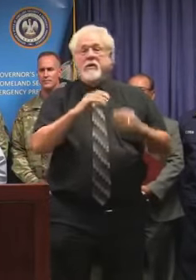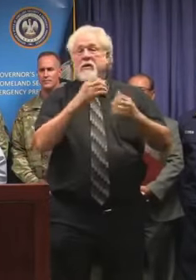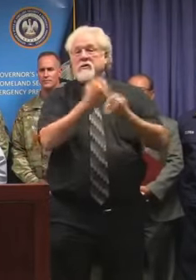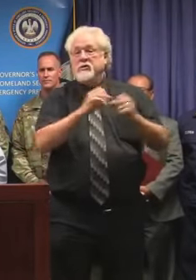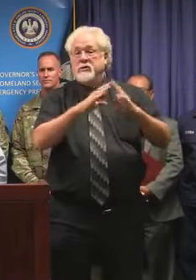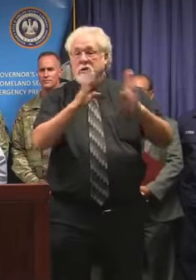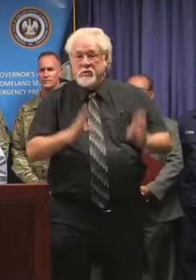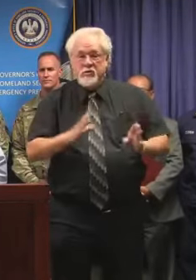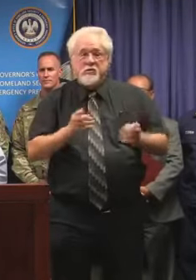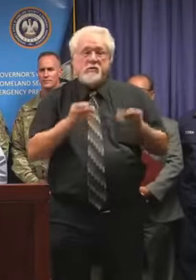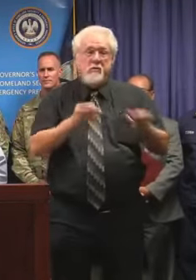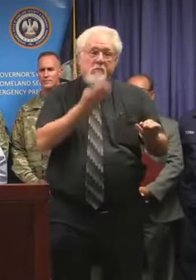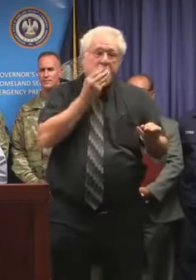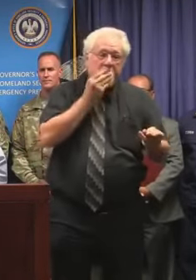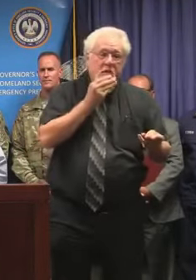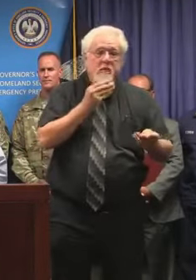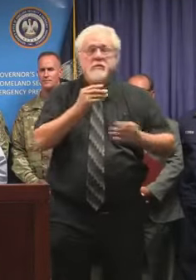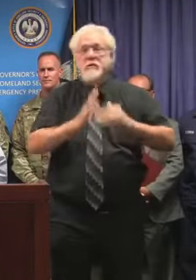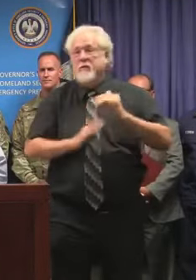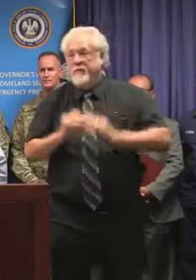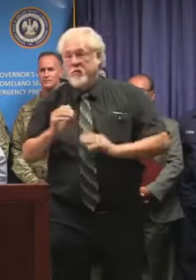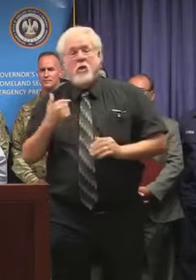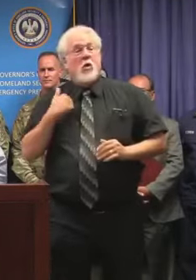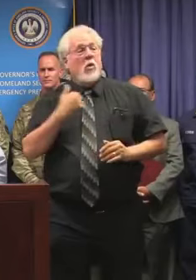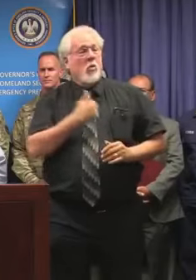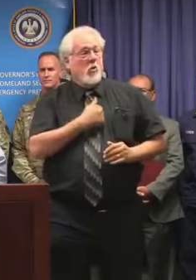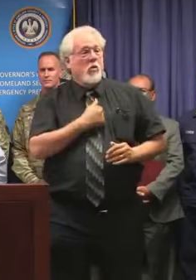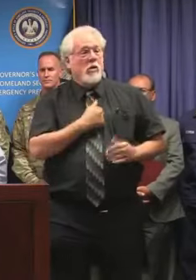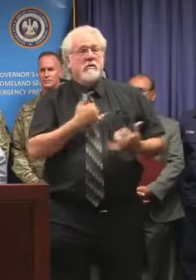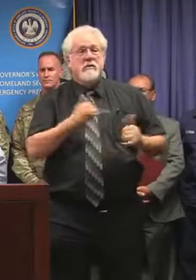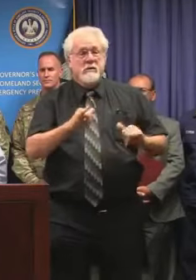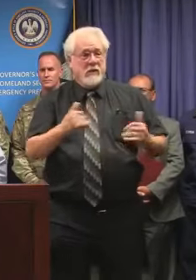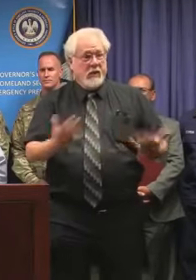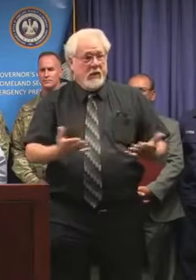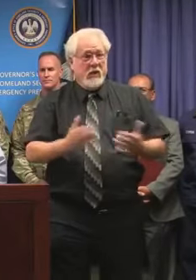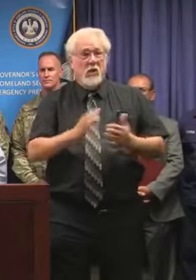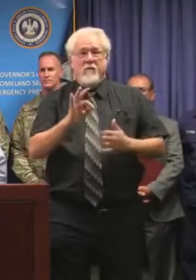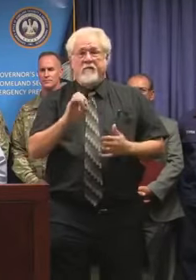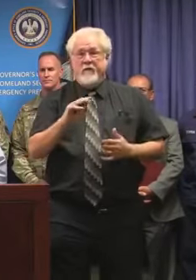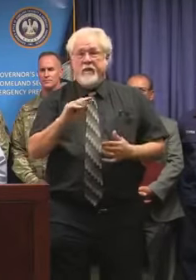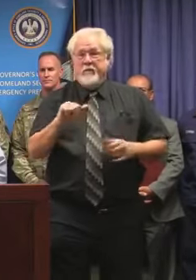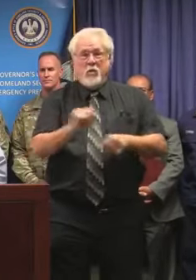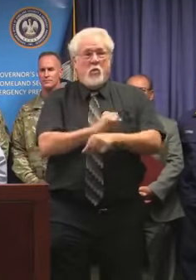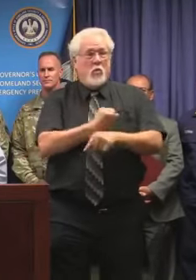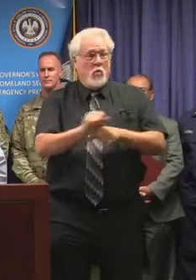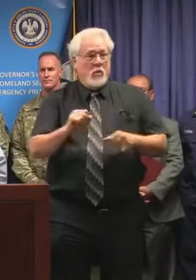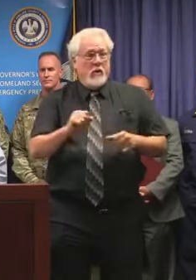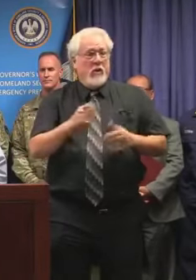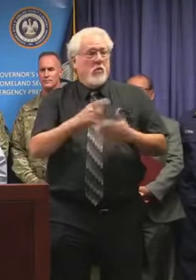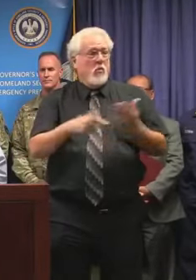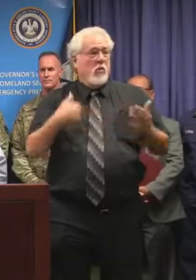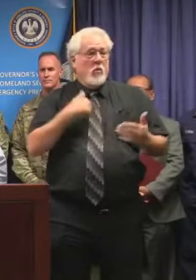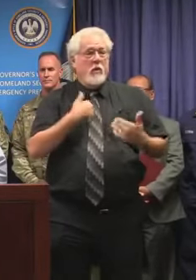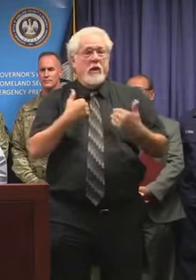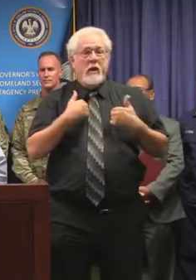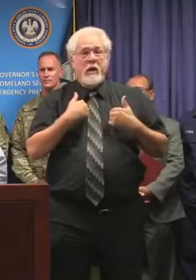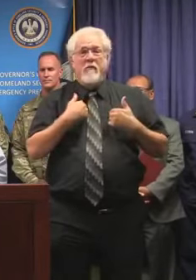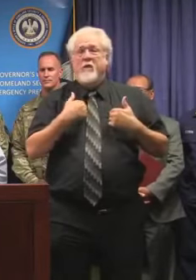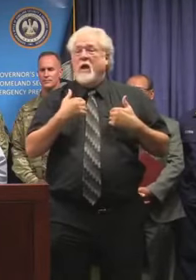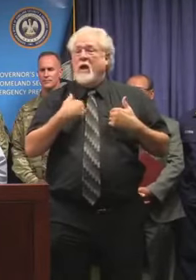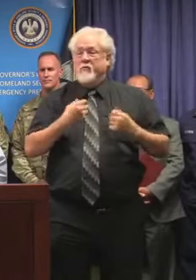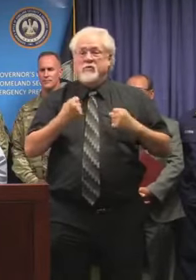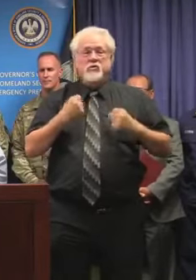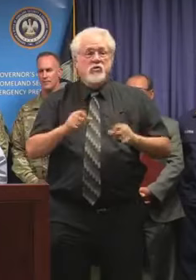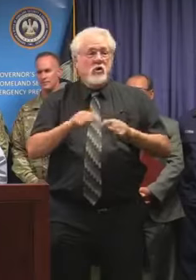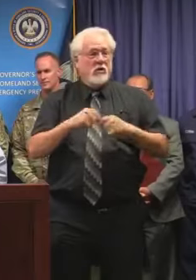offering comfort. And we will still be here, FEMA, working the issues we have here. I have a robust team